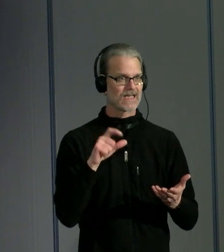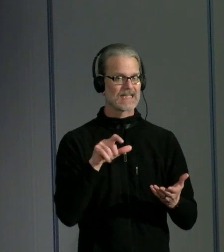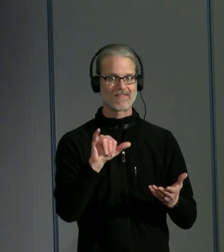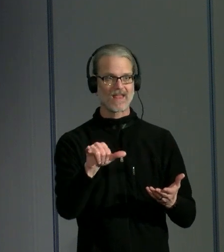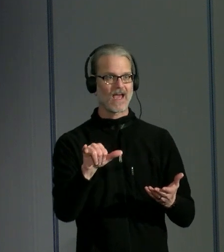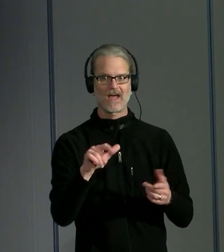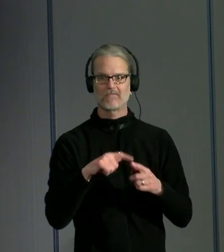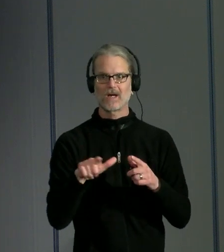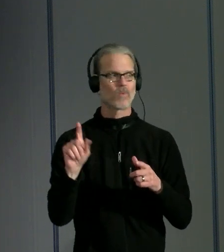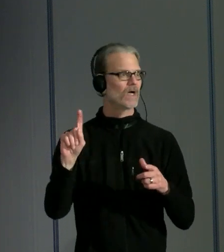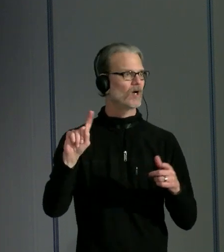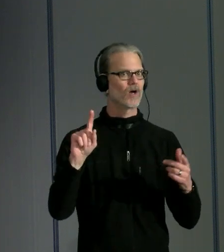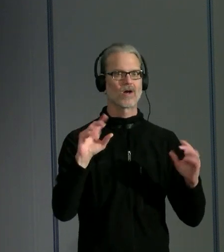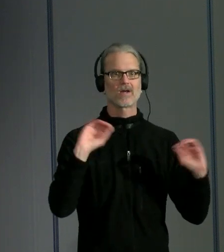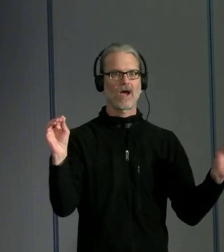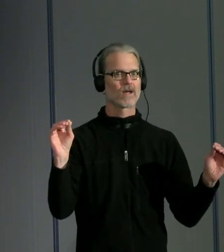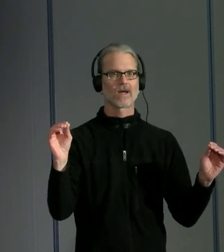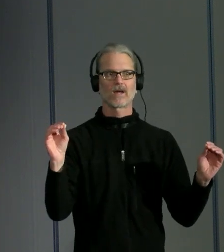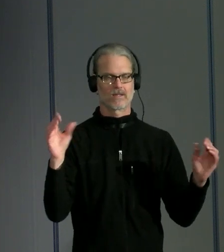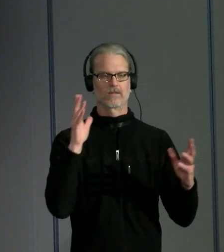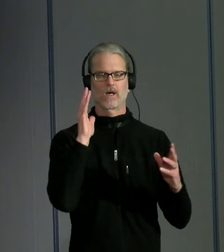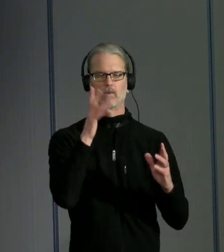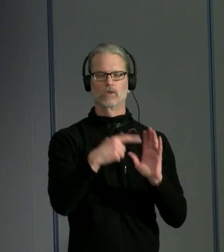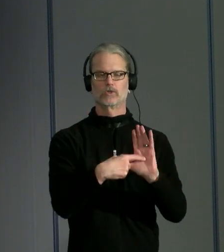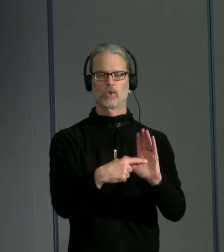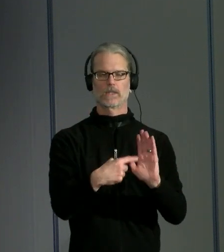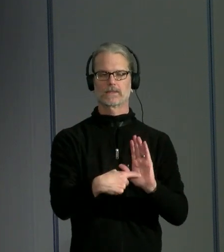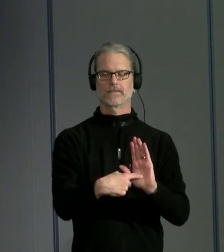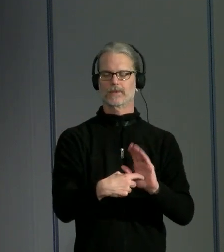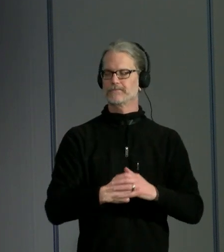see that in another example coming up.